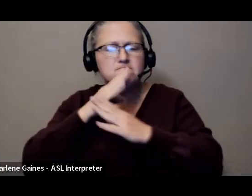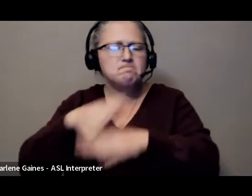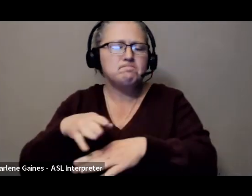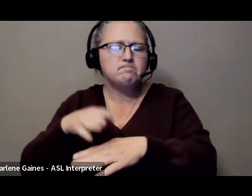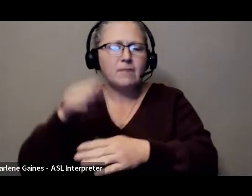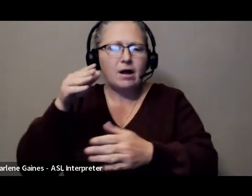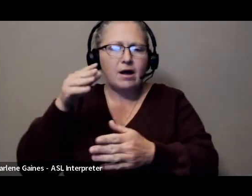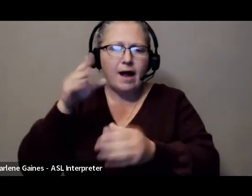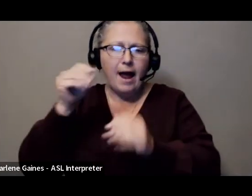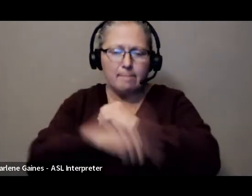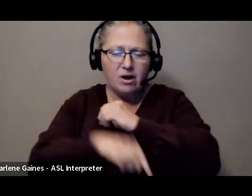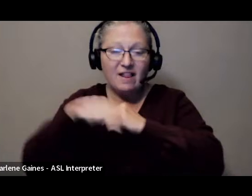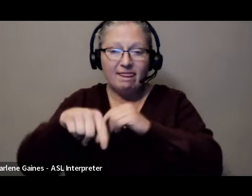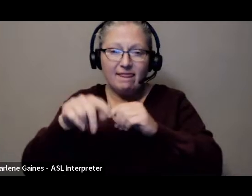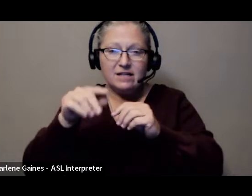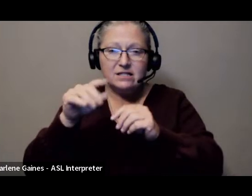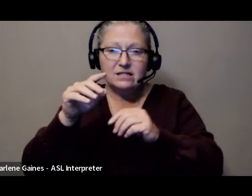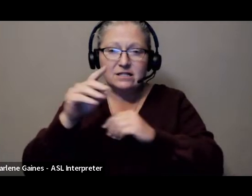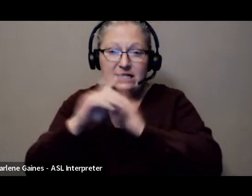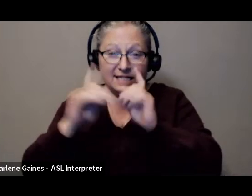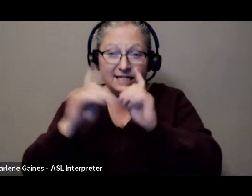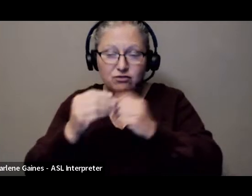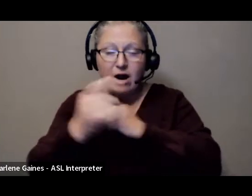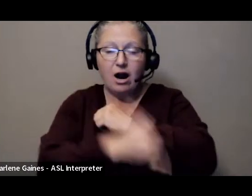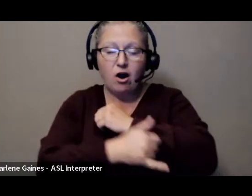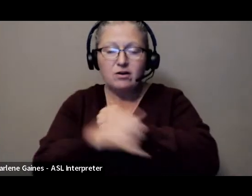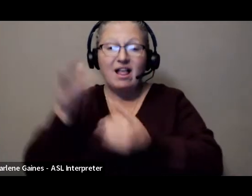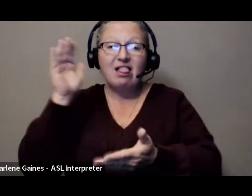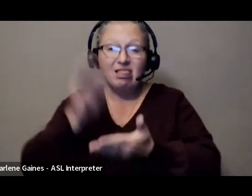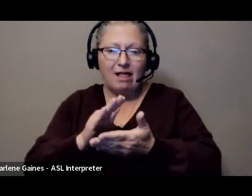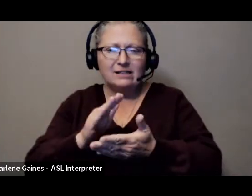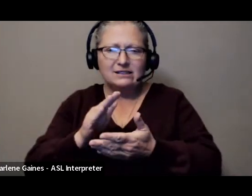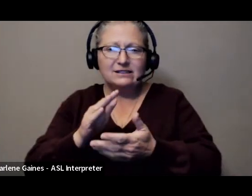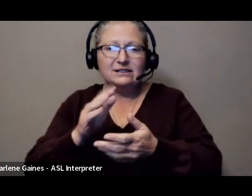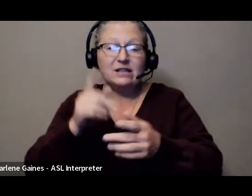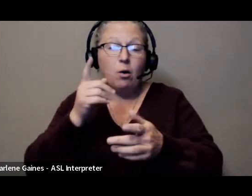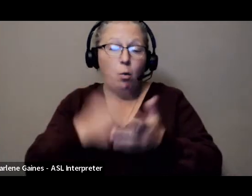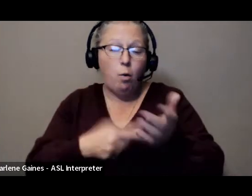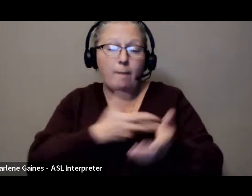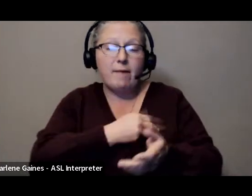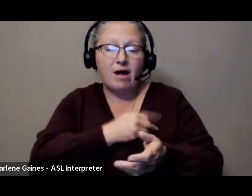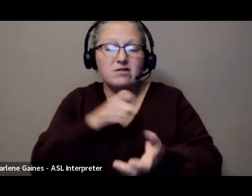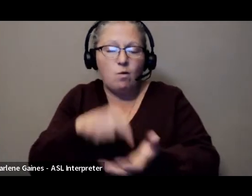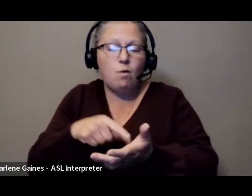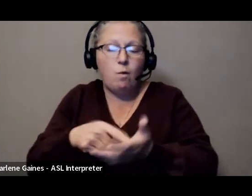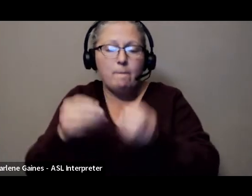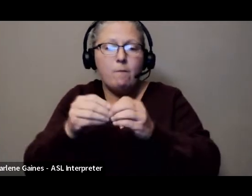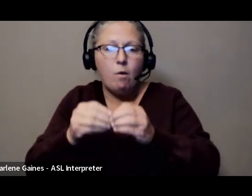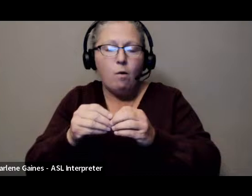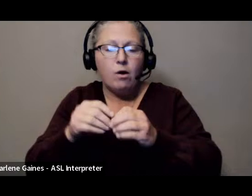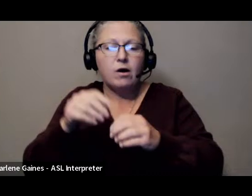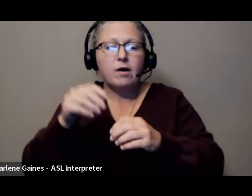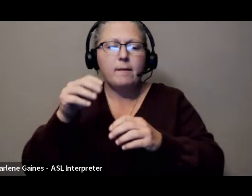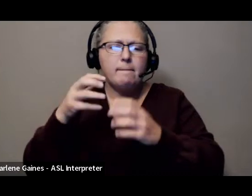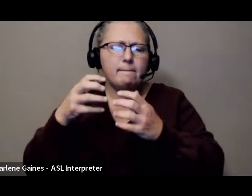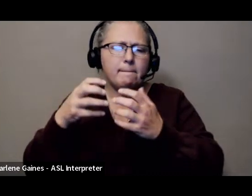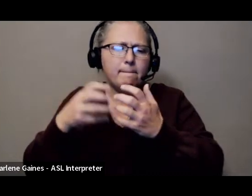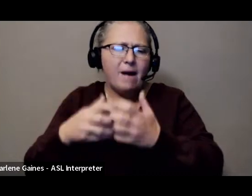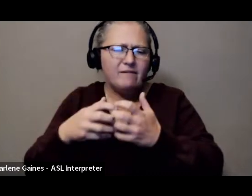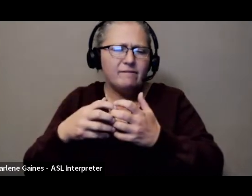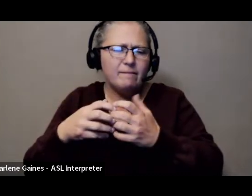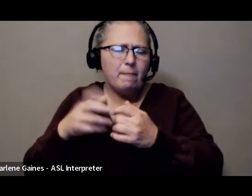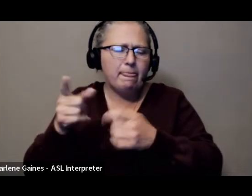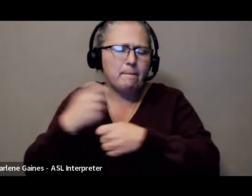and in this country, although it is much less than what Palestinians are owed. America is predatory and manufactures